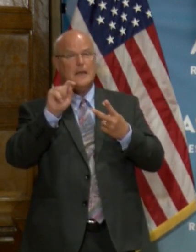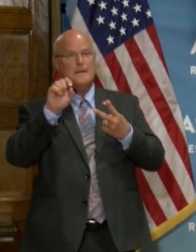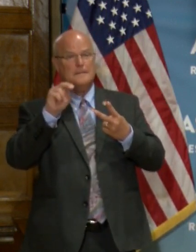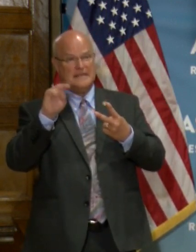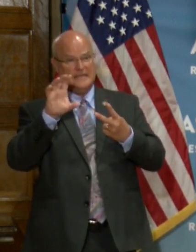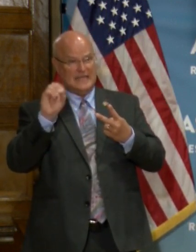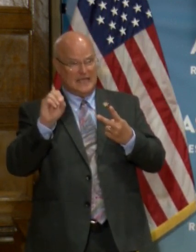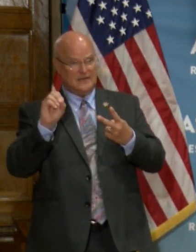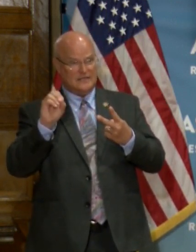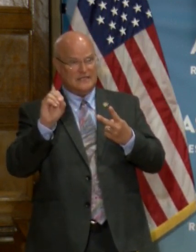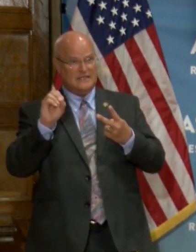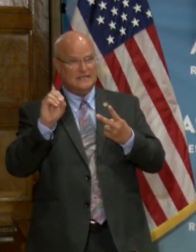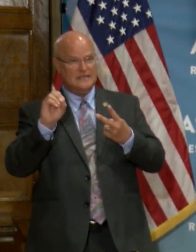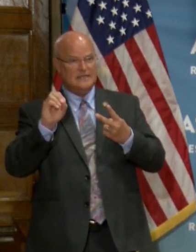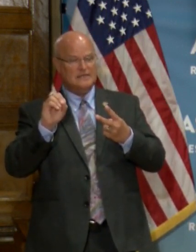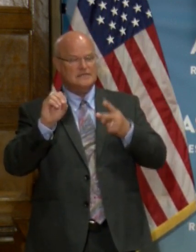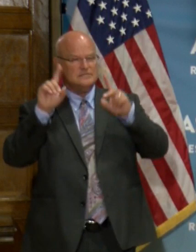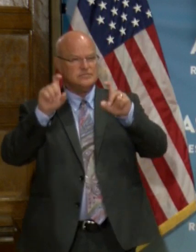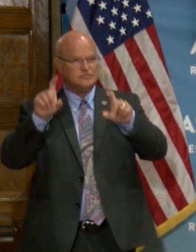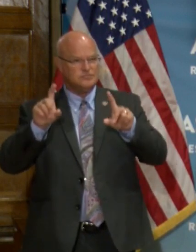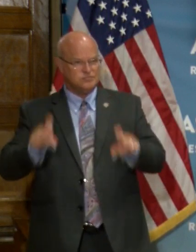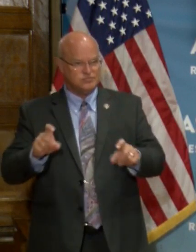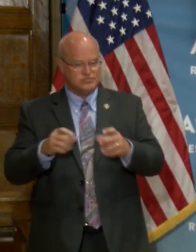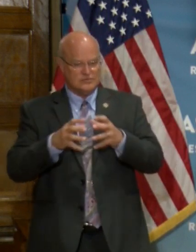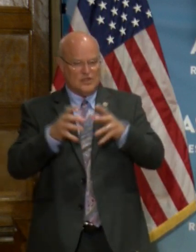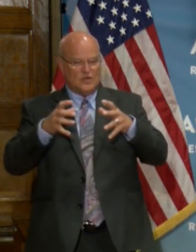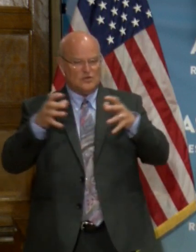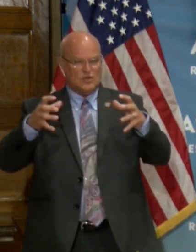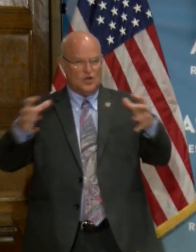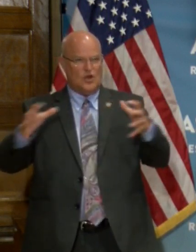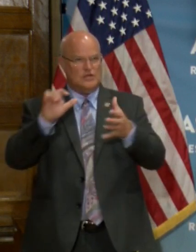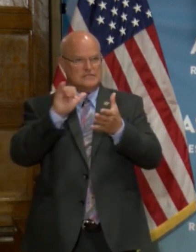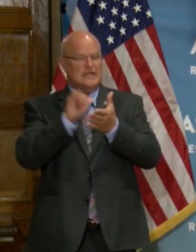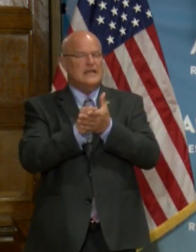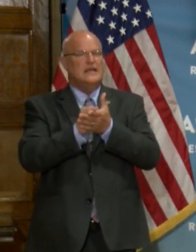coming weeks to continue to enlarge our